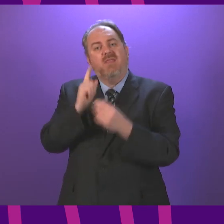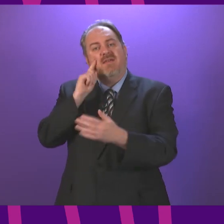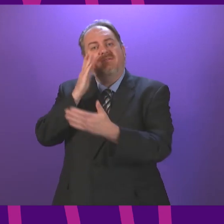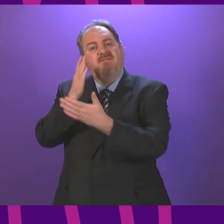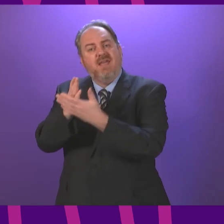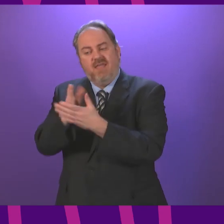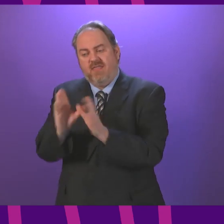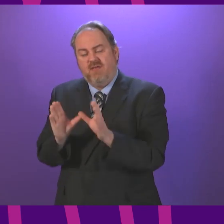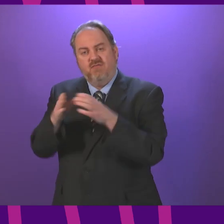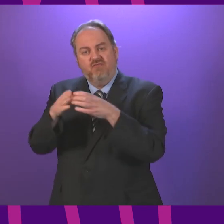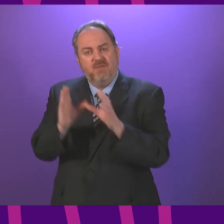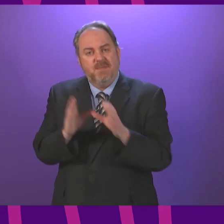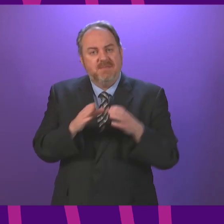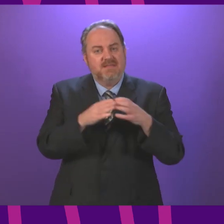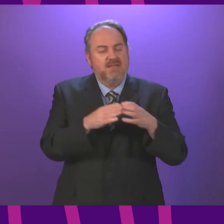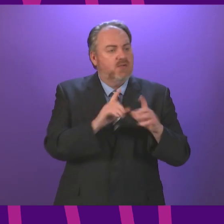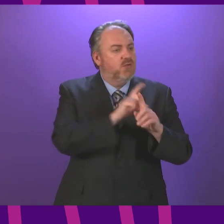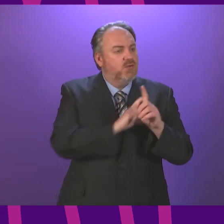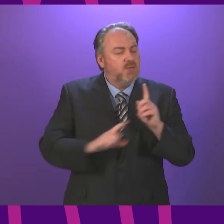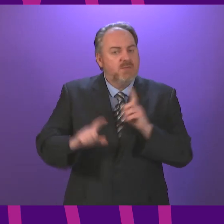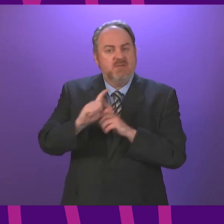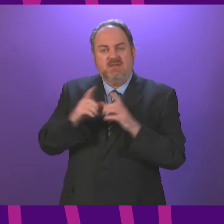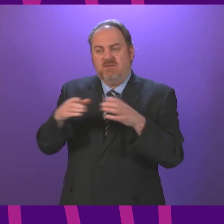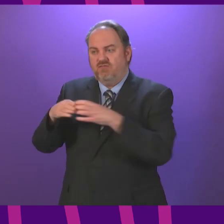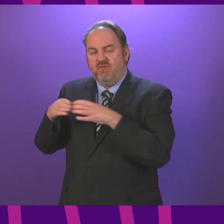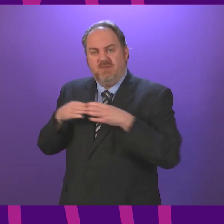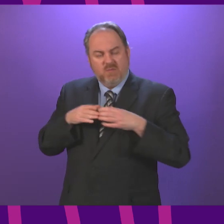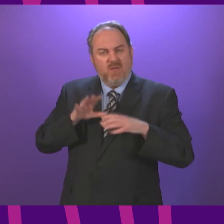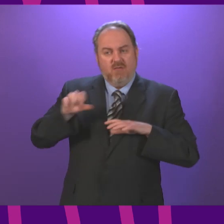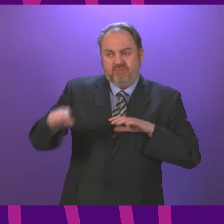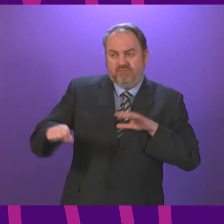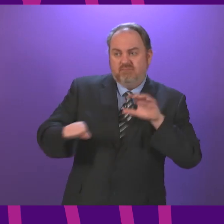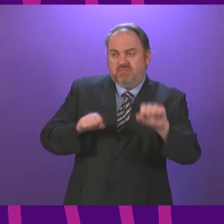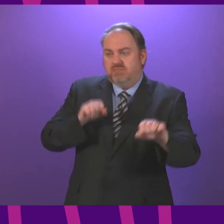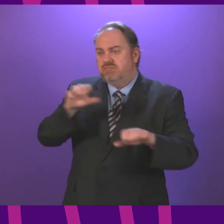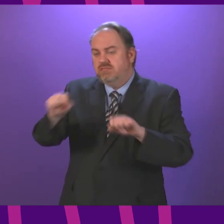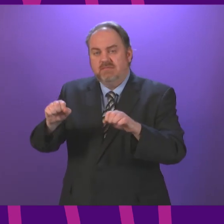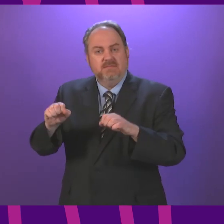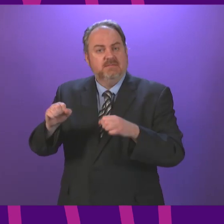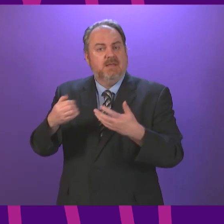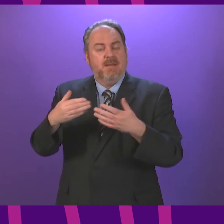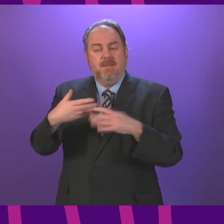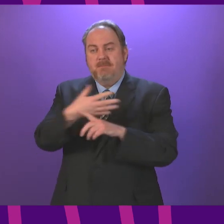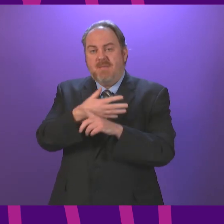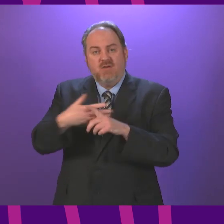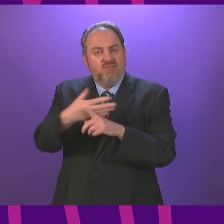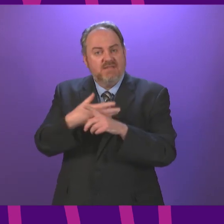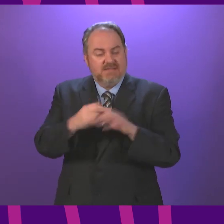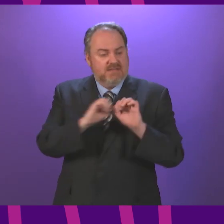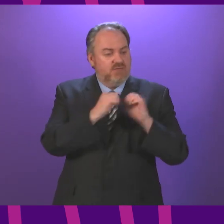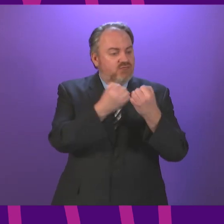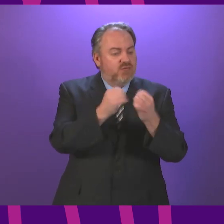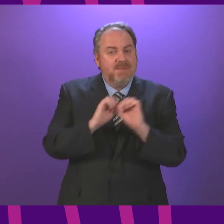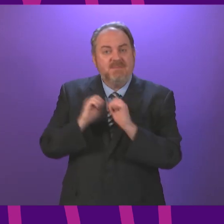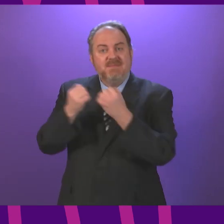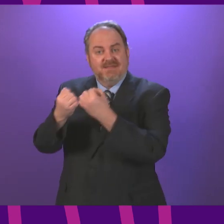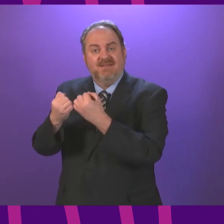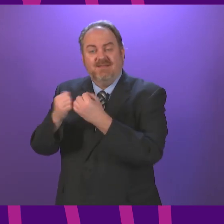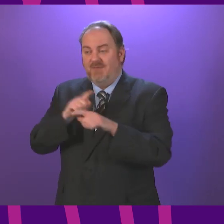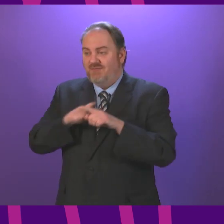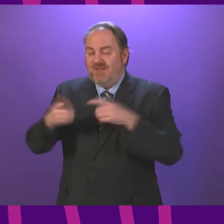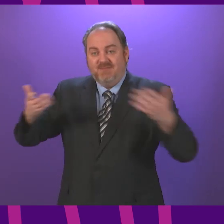and with health boards, means that we are already reaching all parts of the population, including minority ethnic communities. We provided funding to a variety of organisations